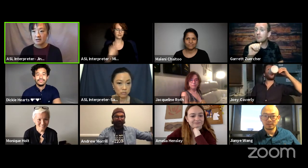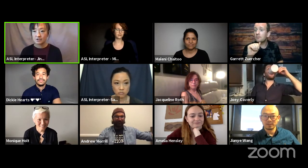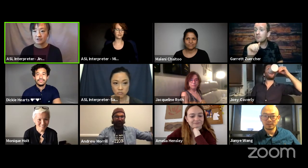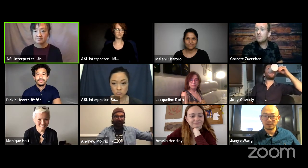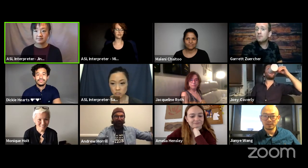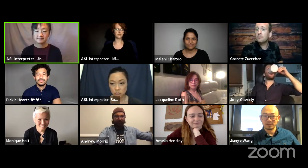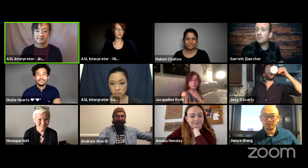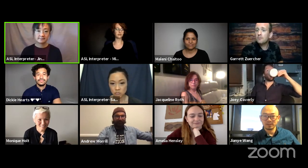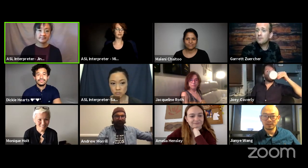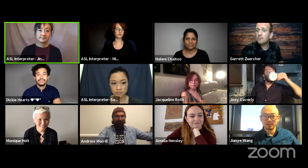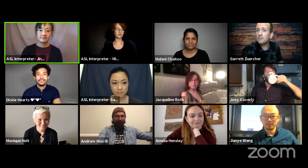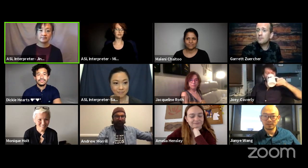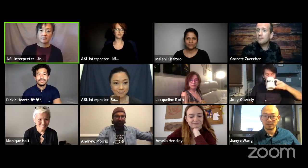question?